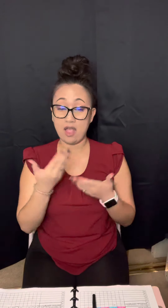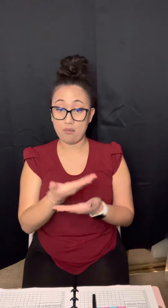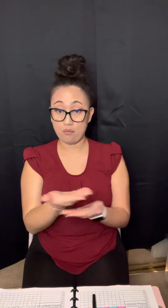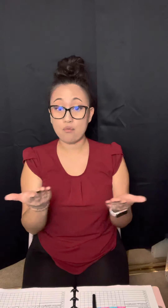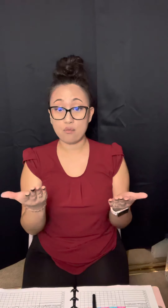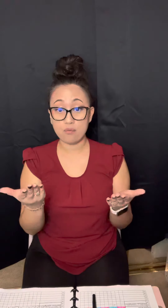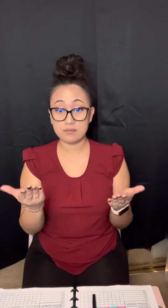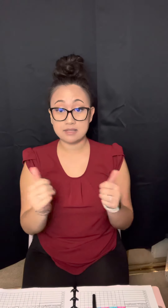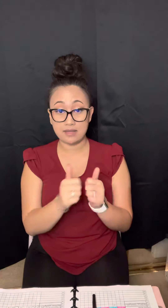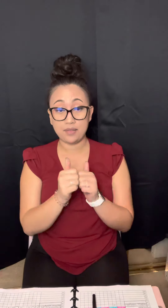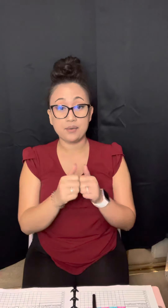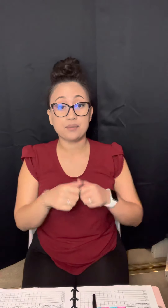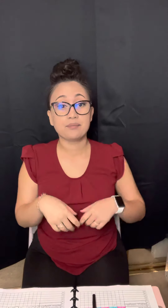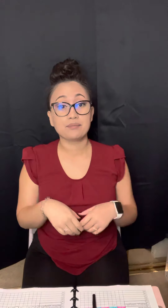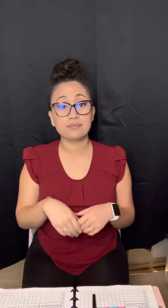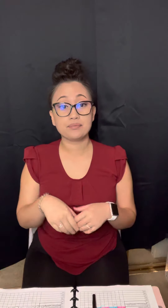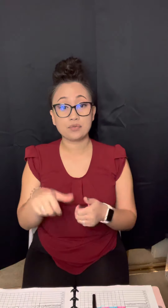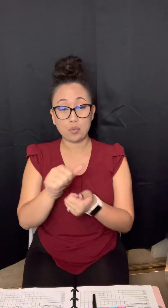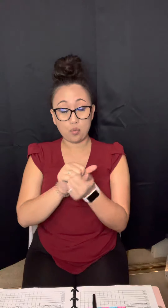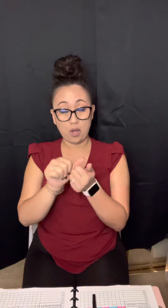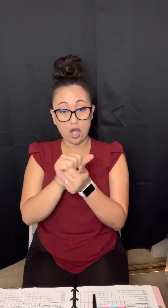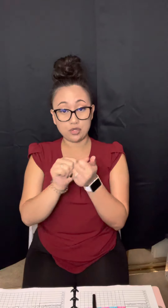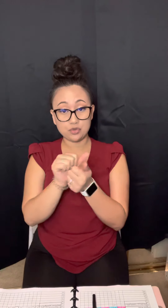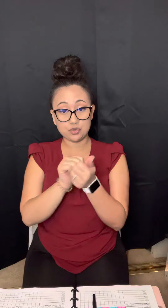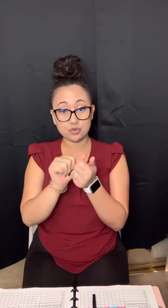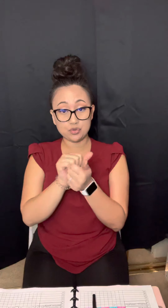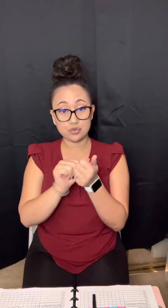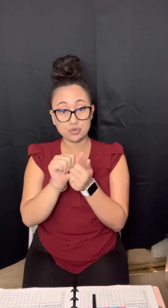together. Ready? Wash.